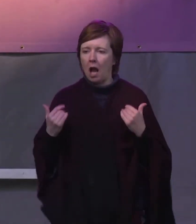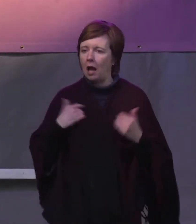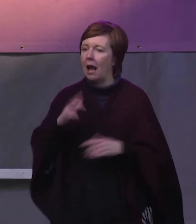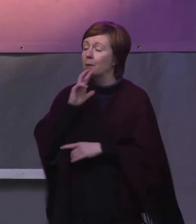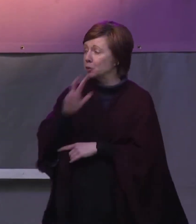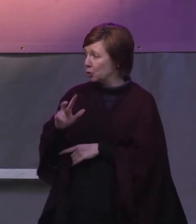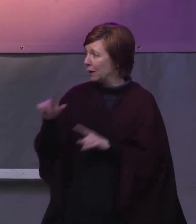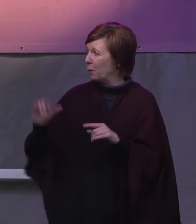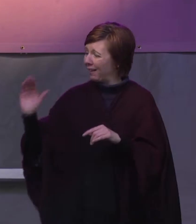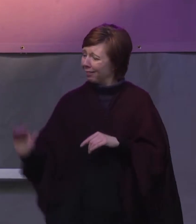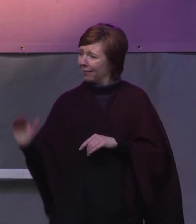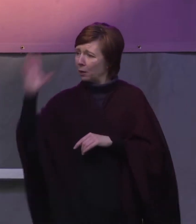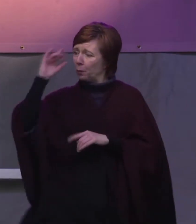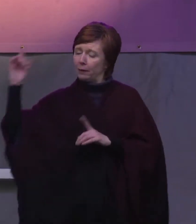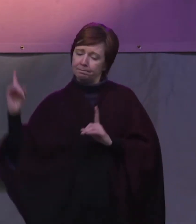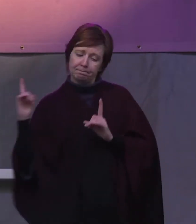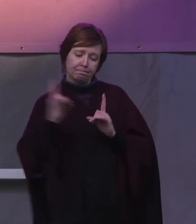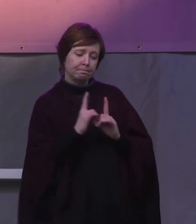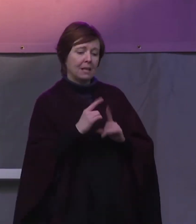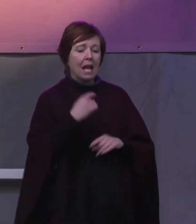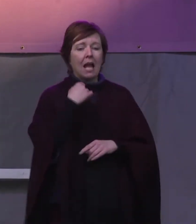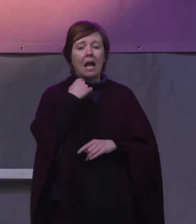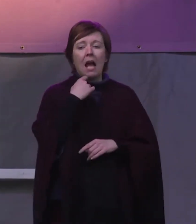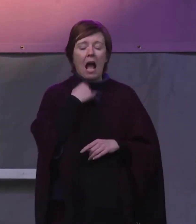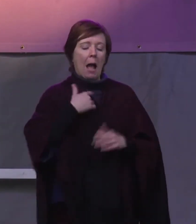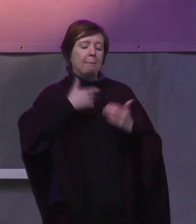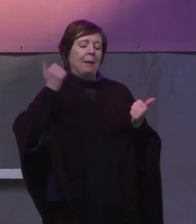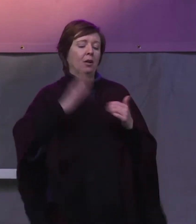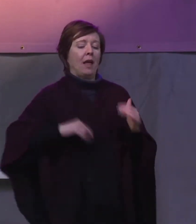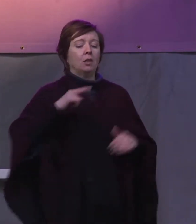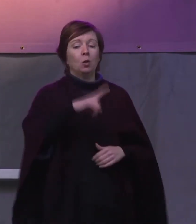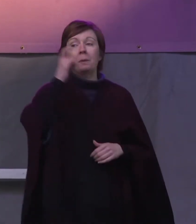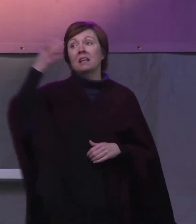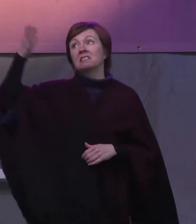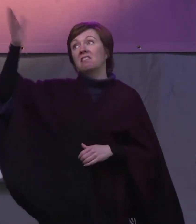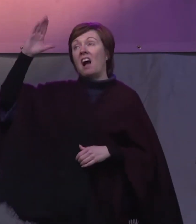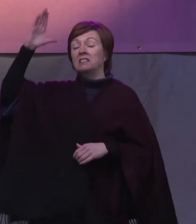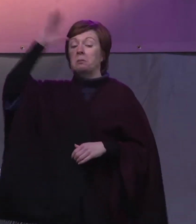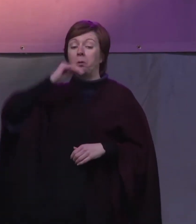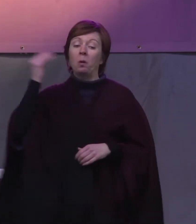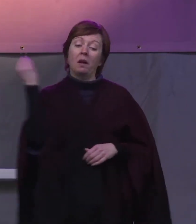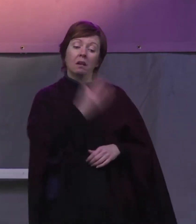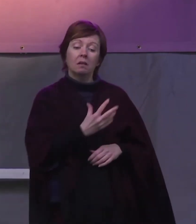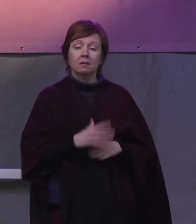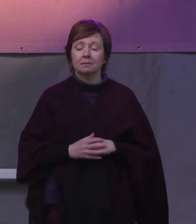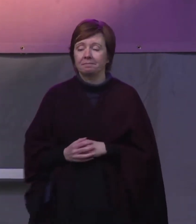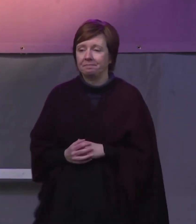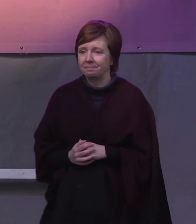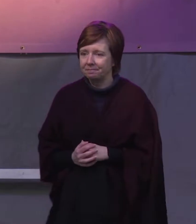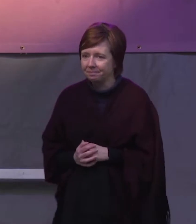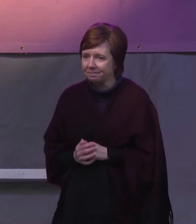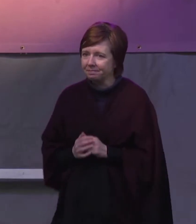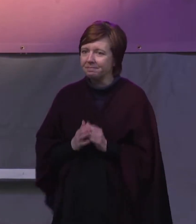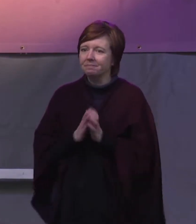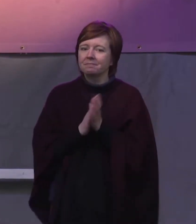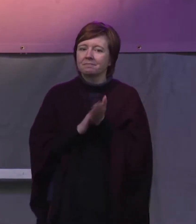old when a little boy came up to me and told me he was better than me because God was a boy.